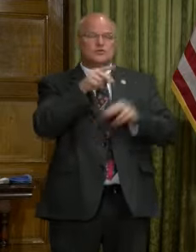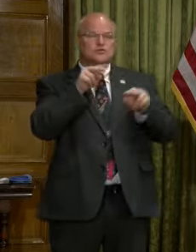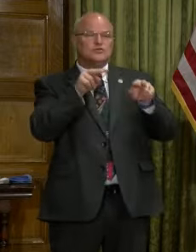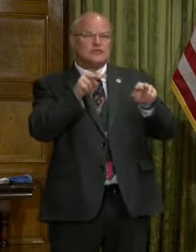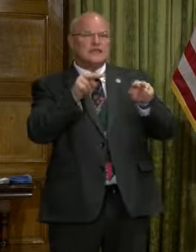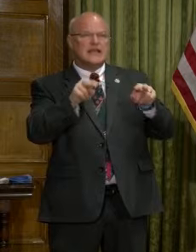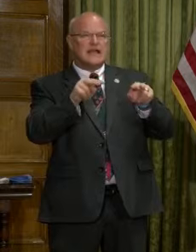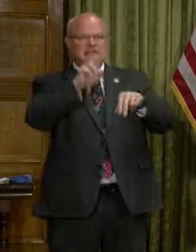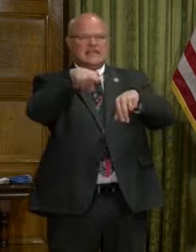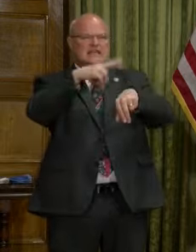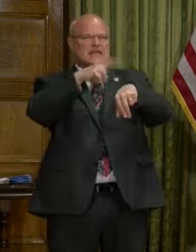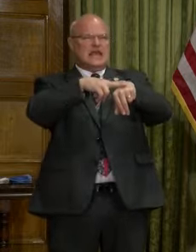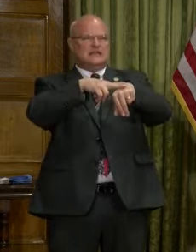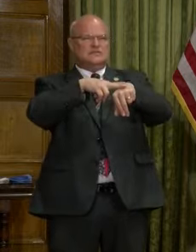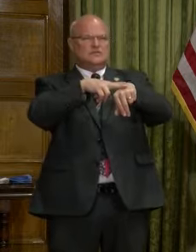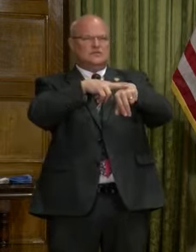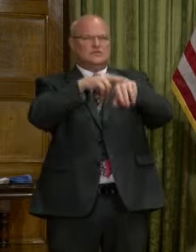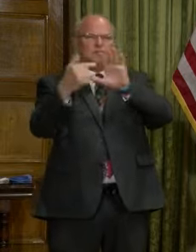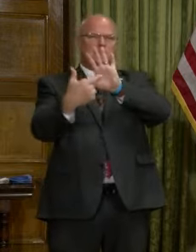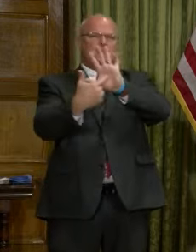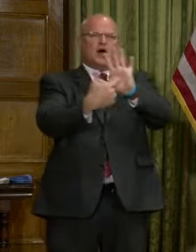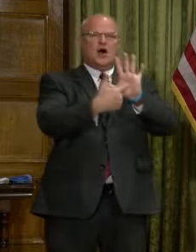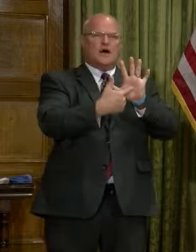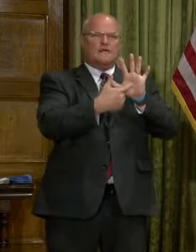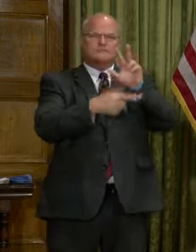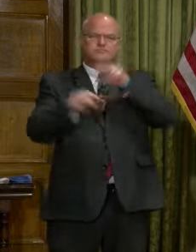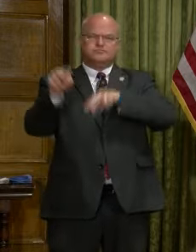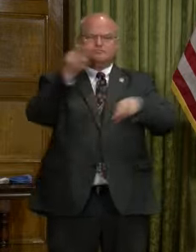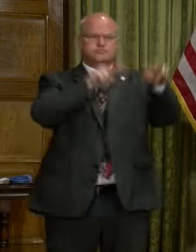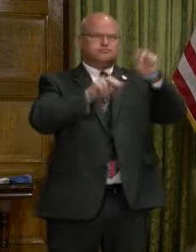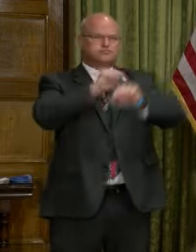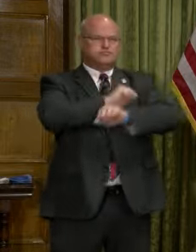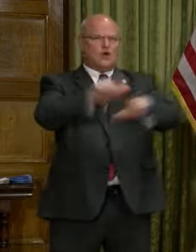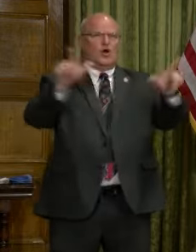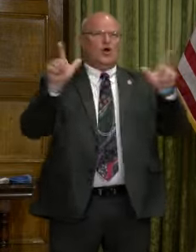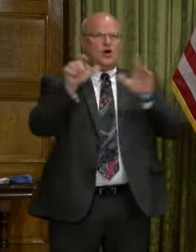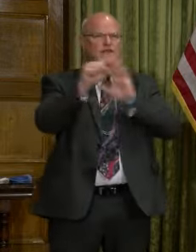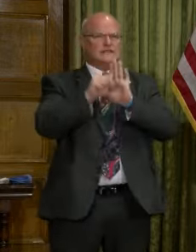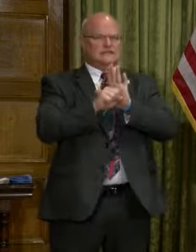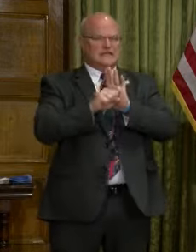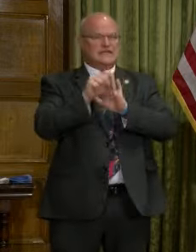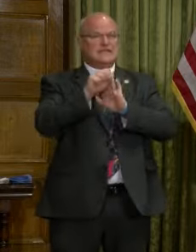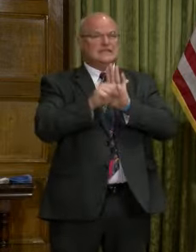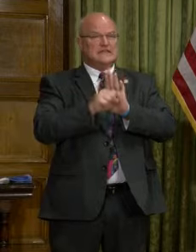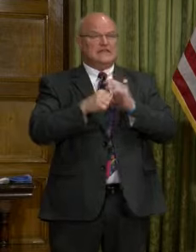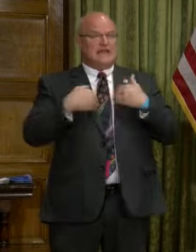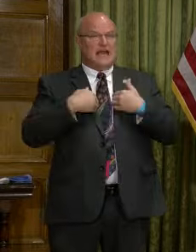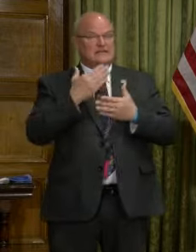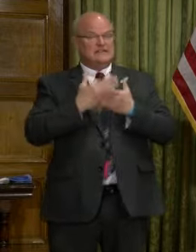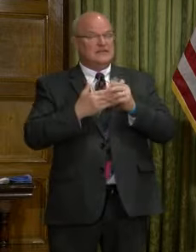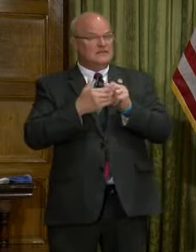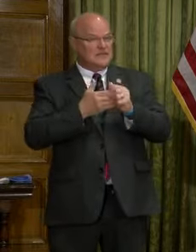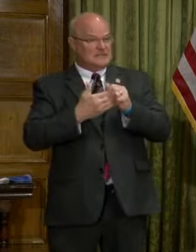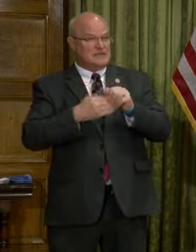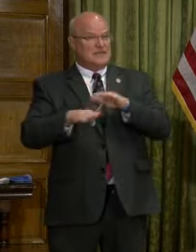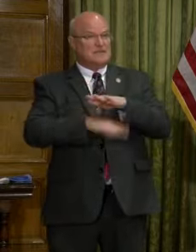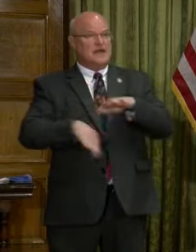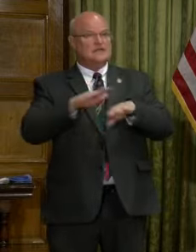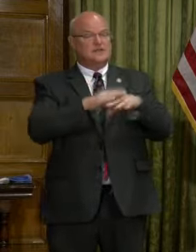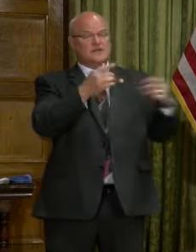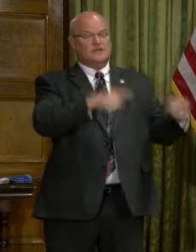at a national model that looks at all the states. The states have to have some flexibility based